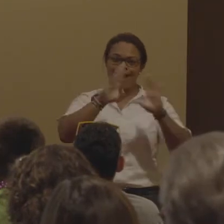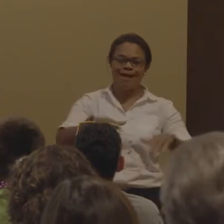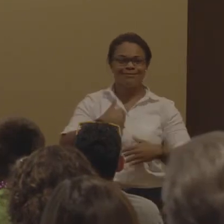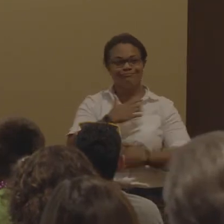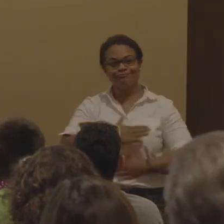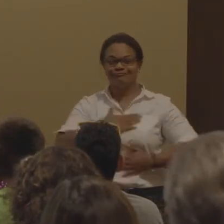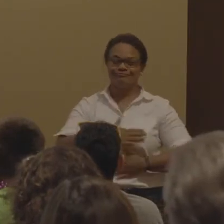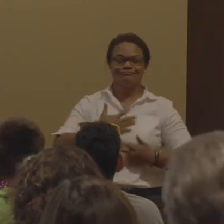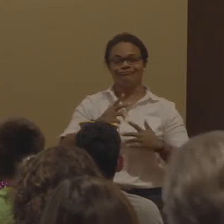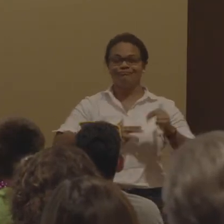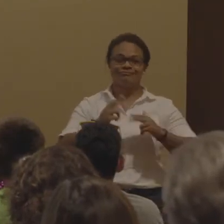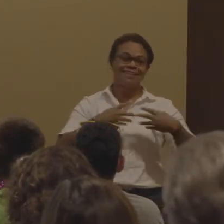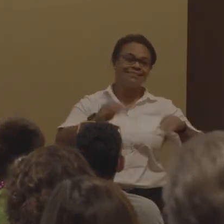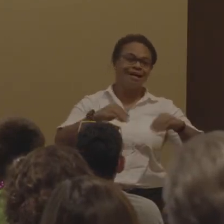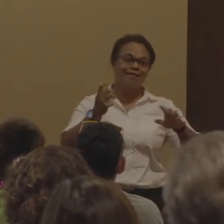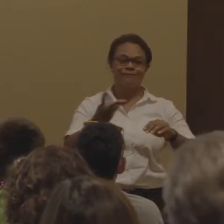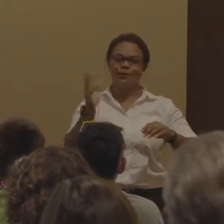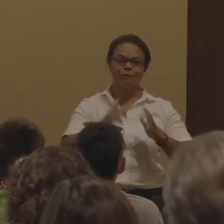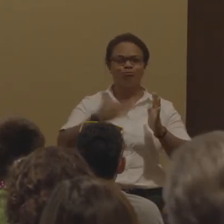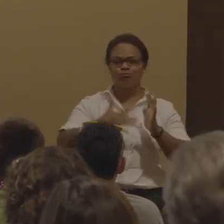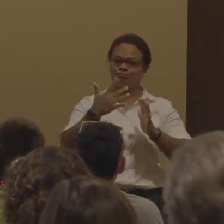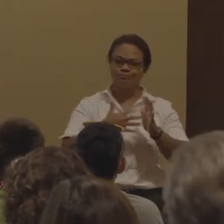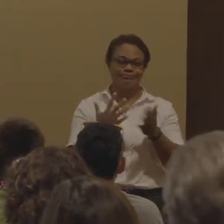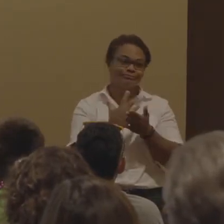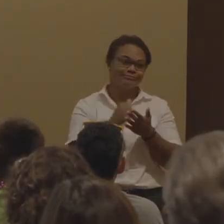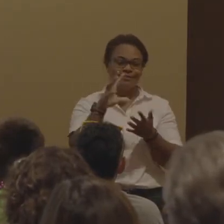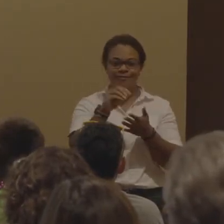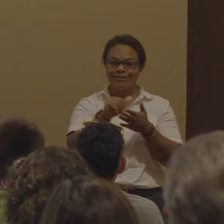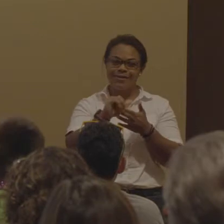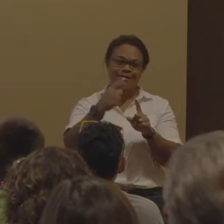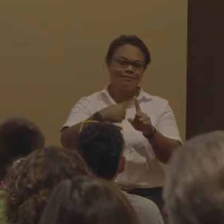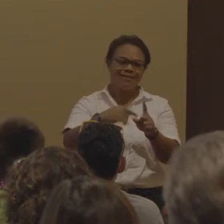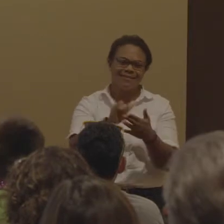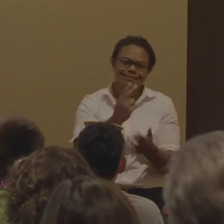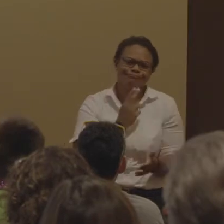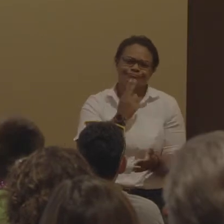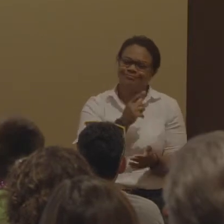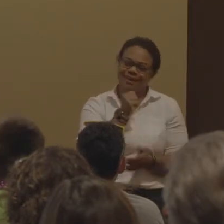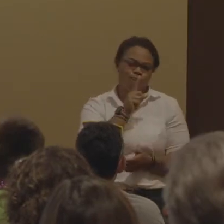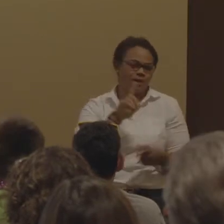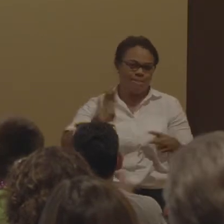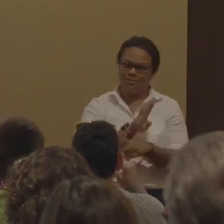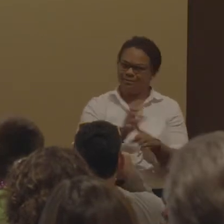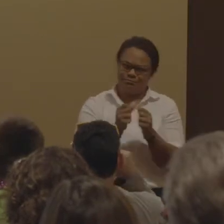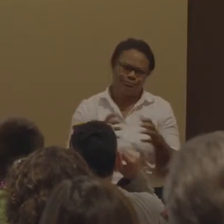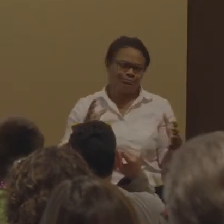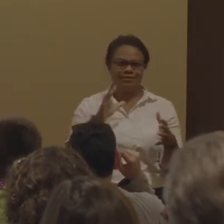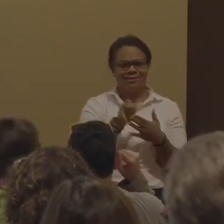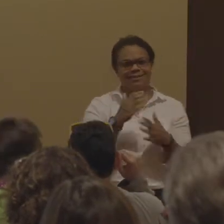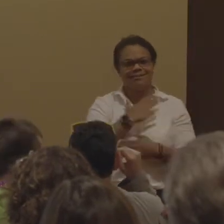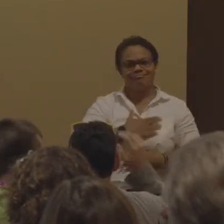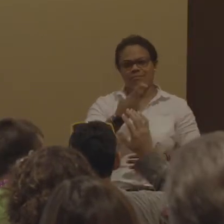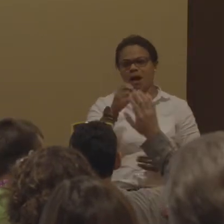doing this. And they sell a few a month, they make, $50 a month. That's more of a hobby. So that's the kind of thing we're gonna